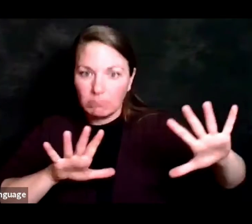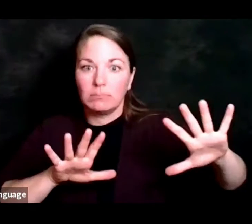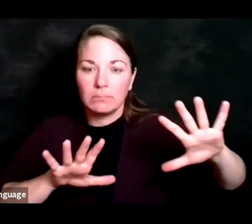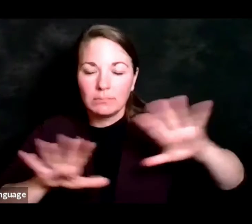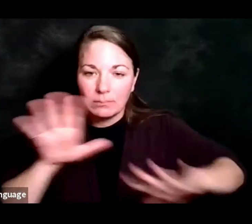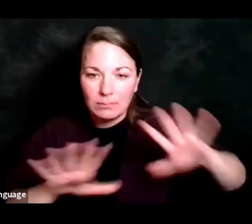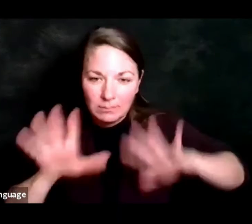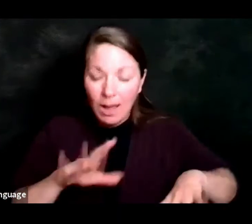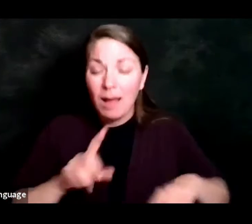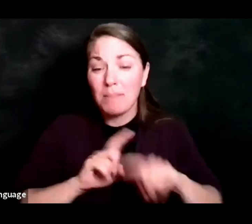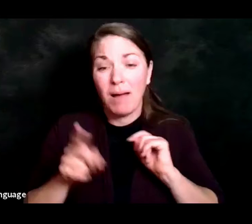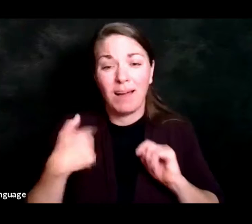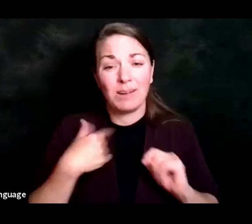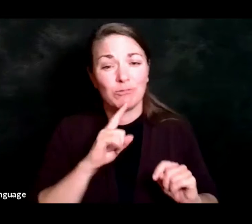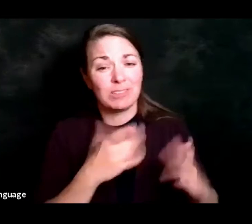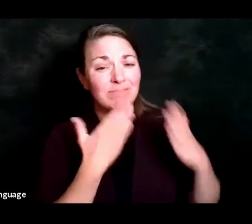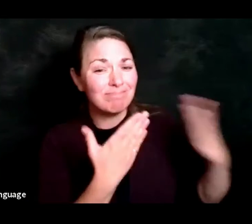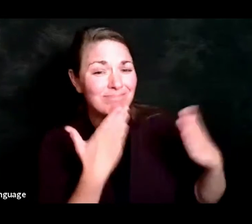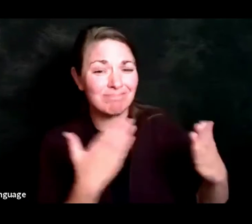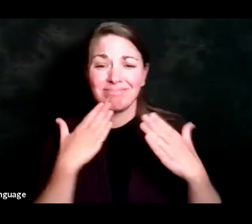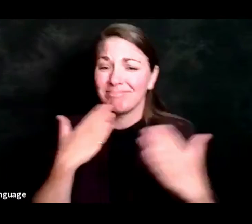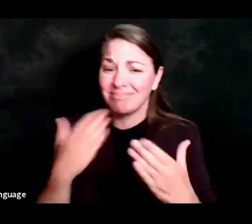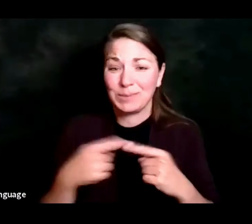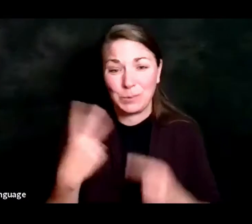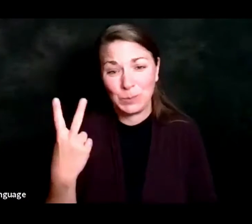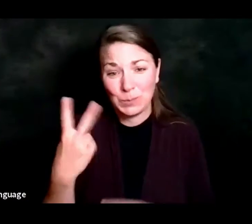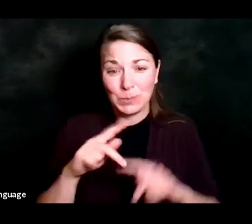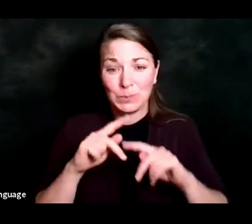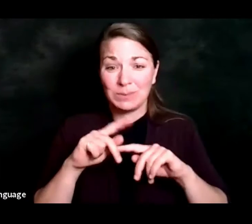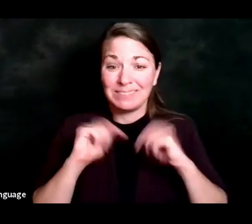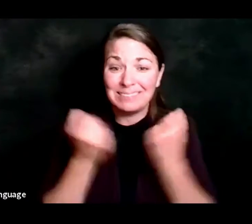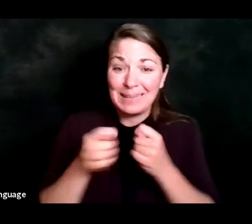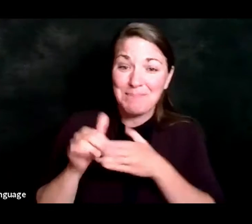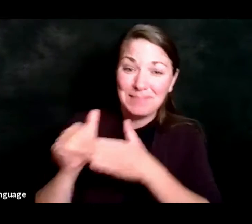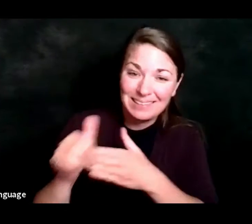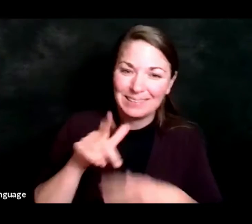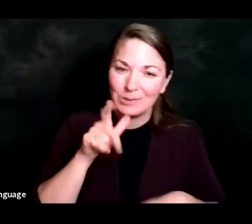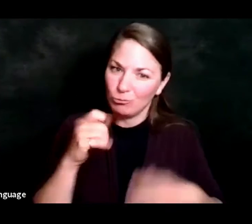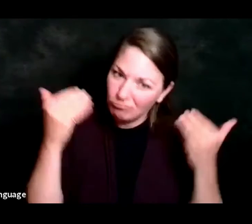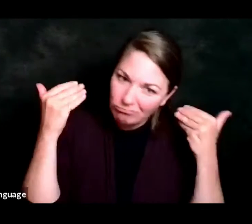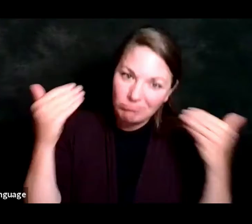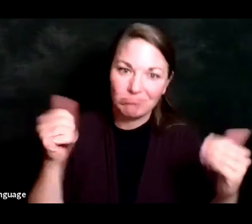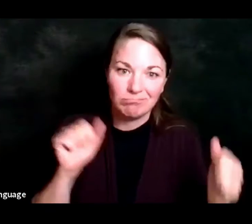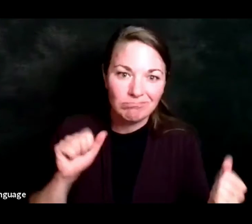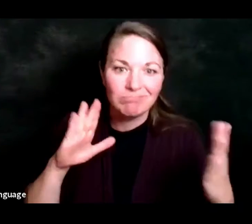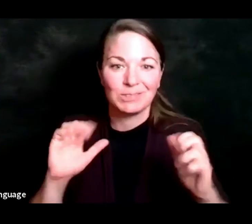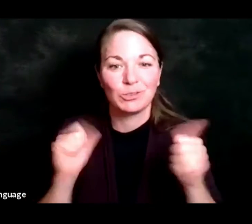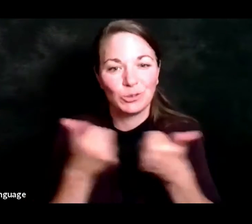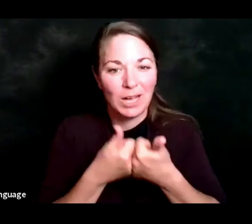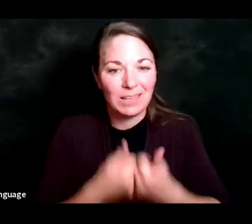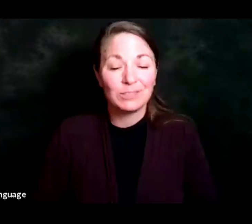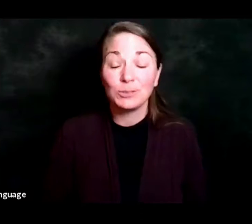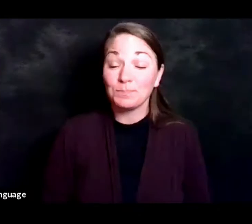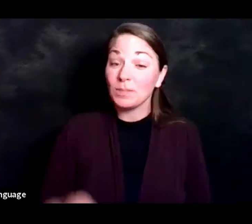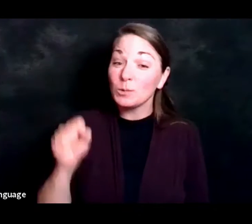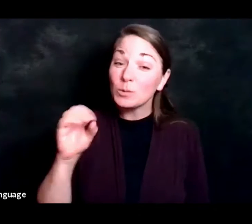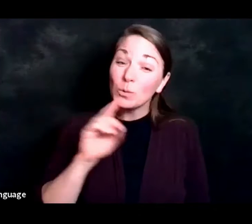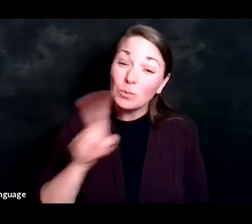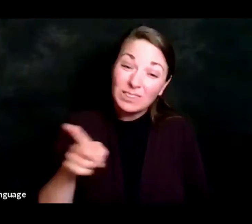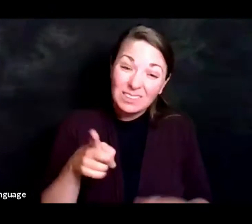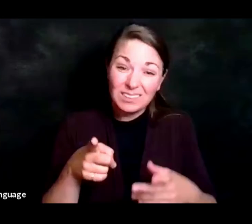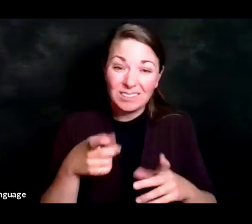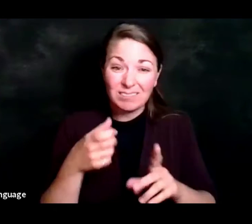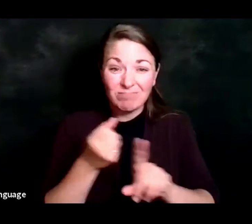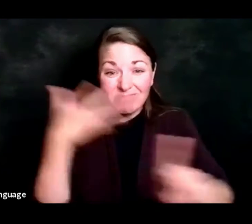the challenge, and you'll get introduced to them in a moment. So the general idea of the SANE regional team leads is that they